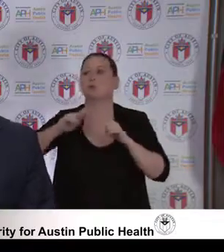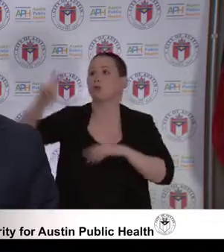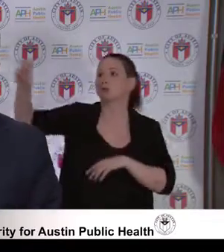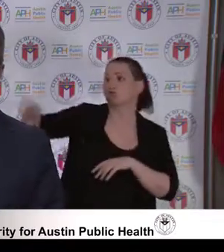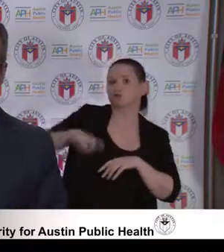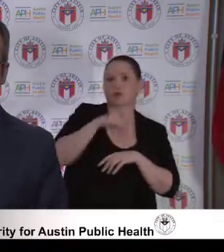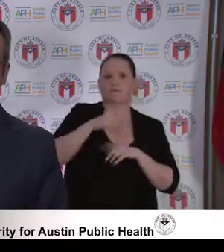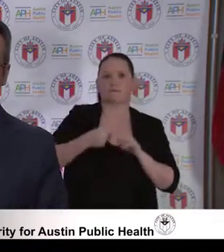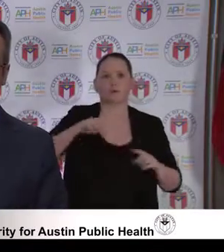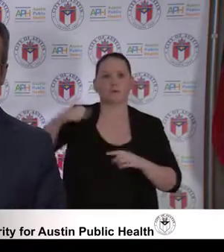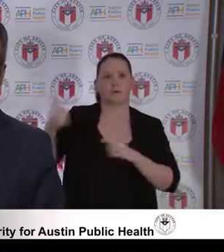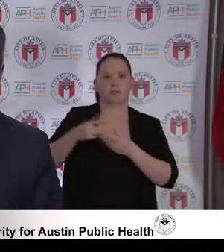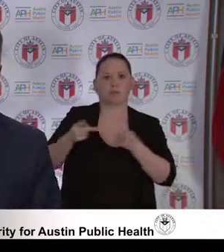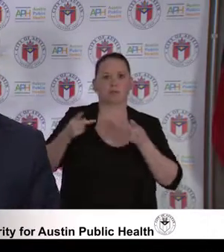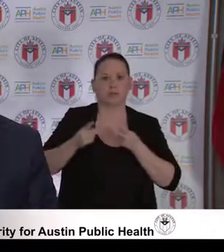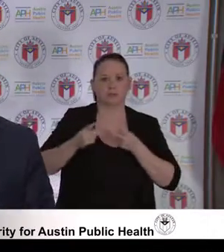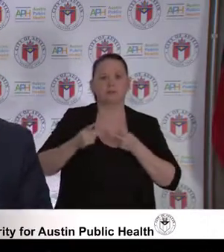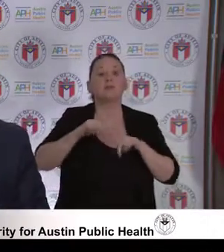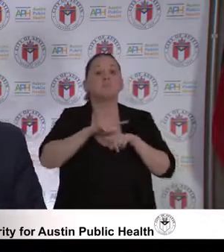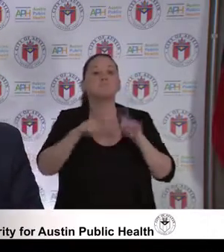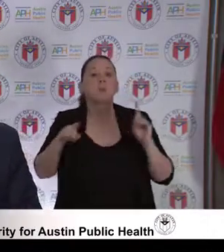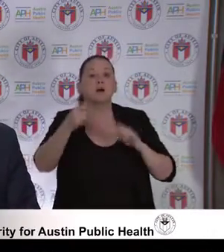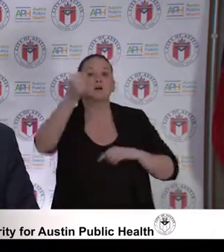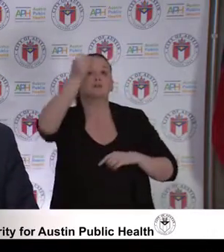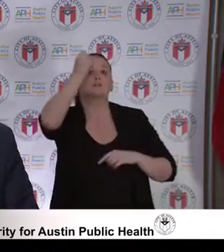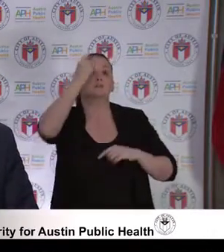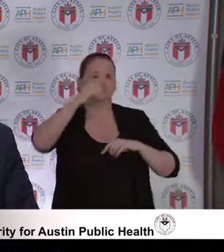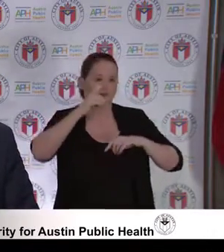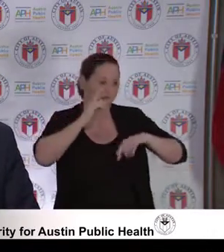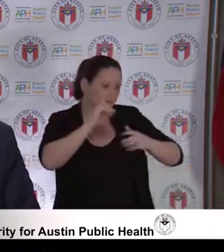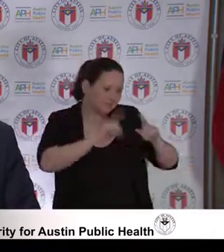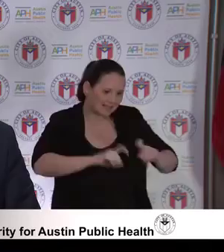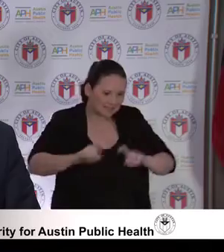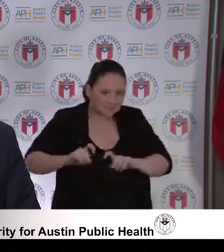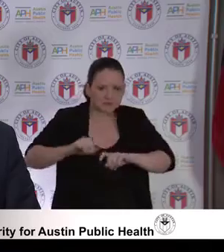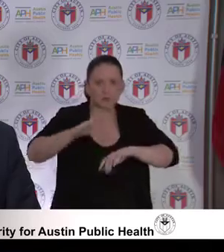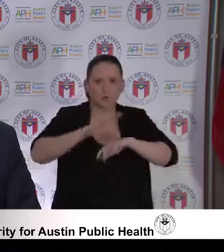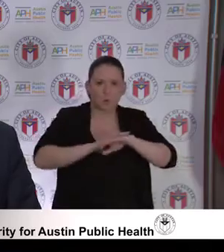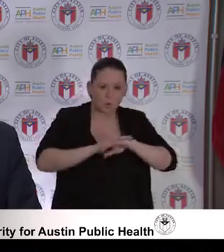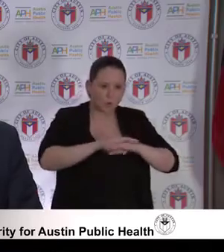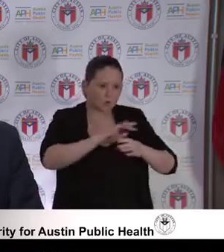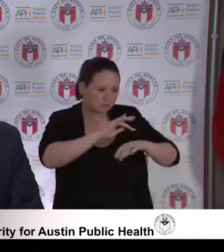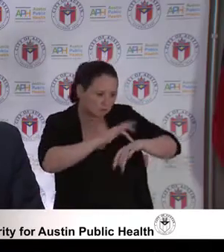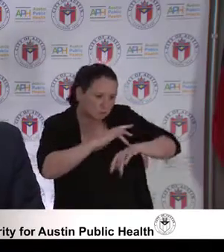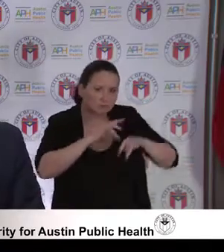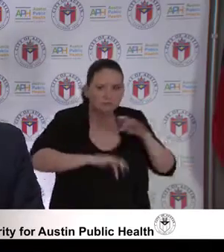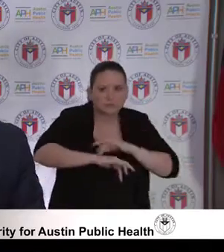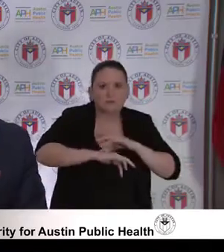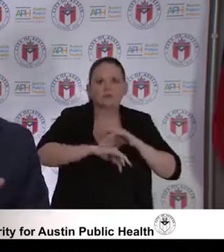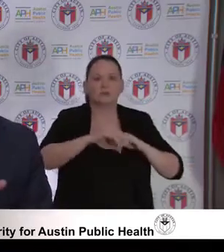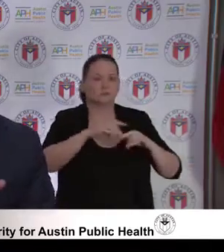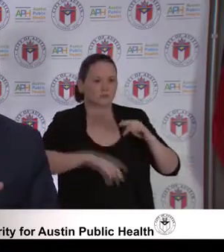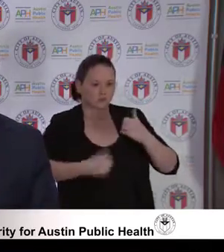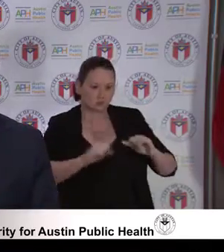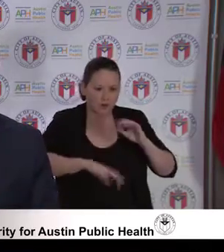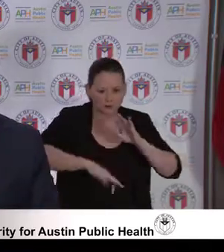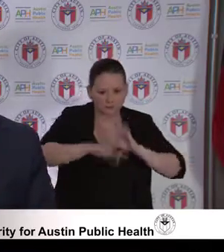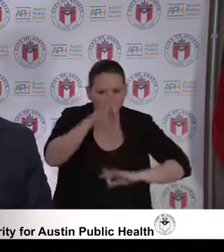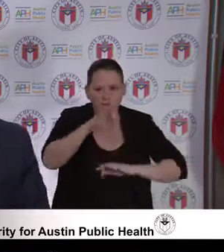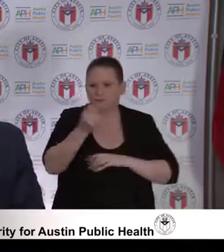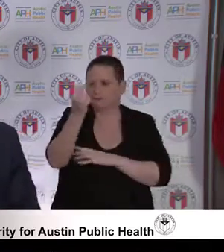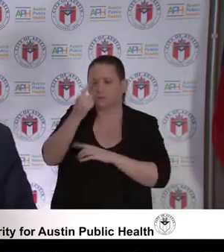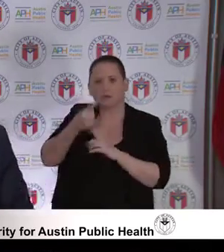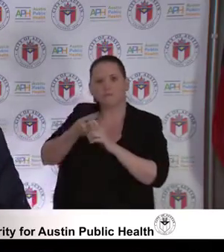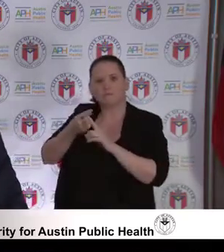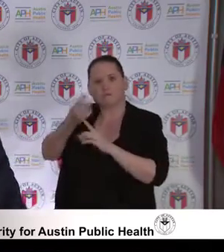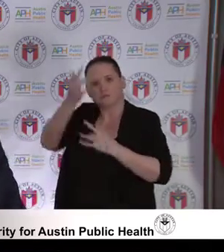have ongoing contact tracing being performed by our epidemiologists to determine both the origin of the infection